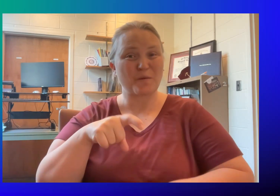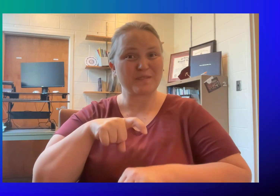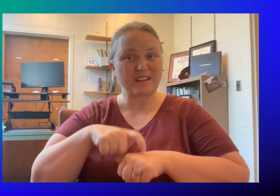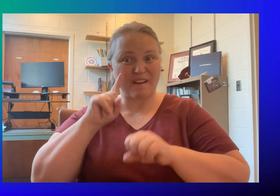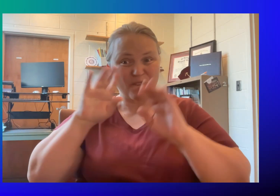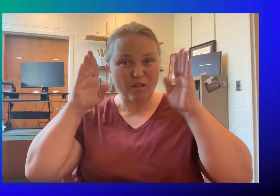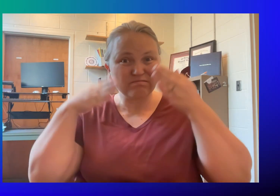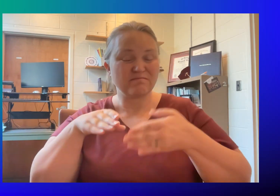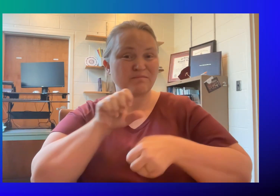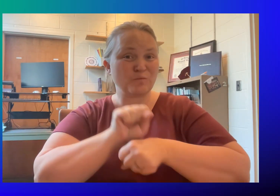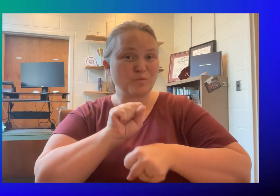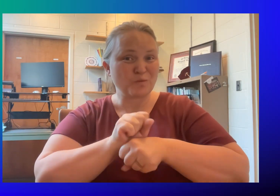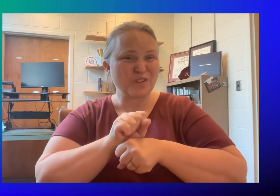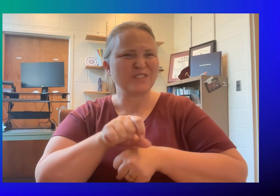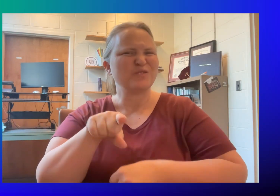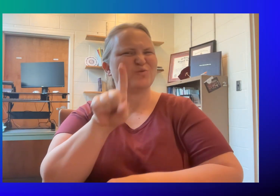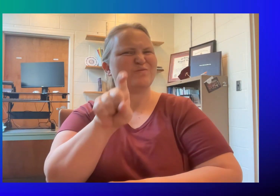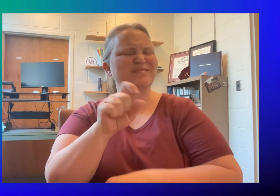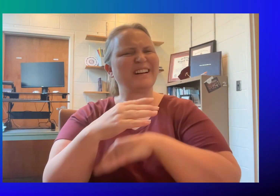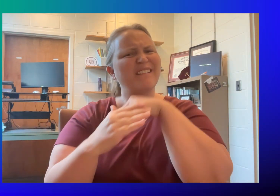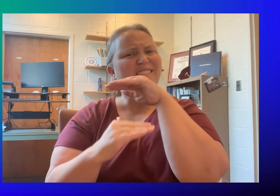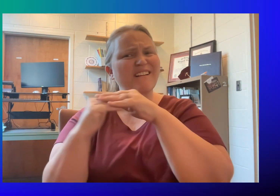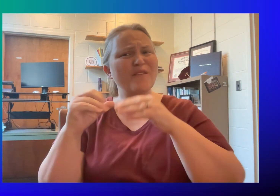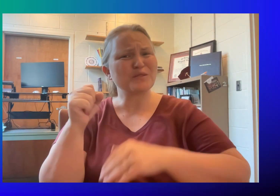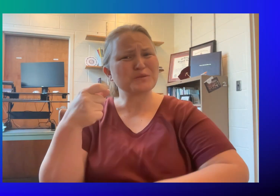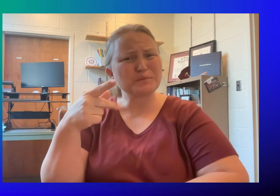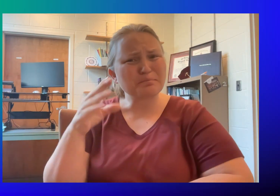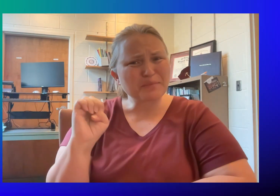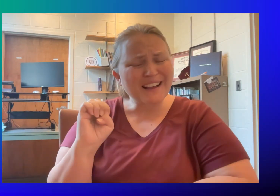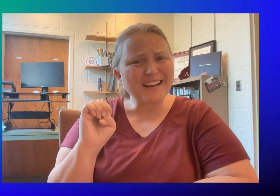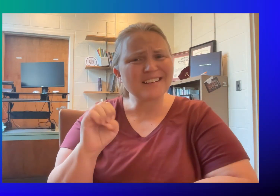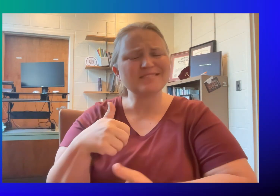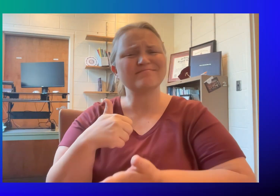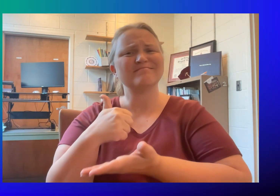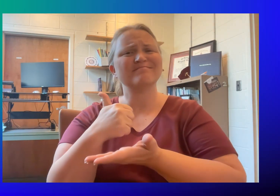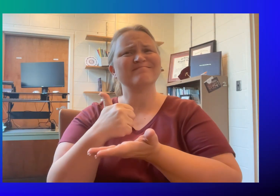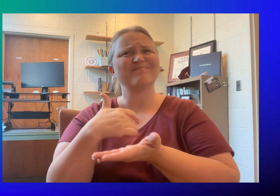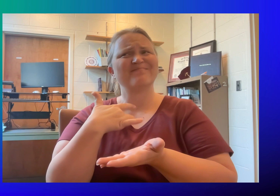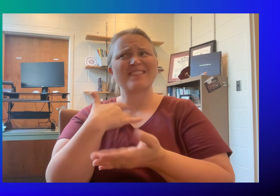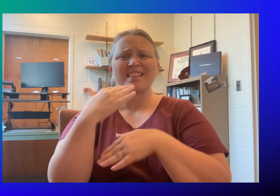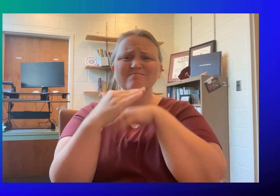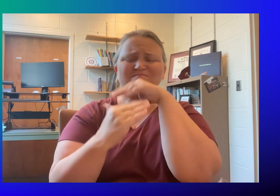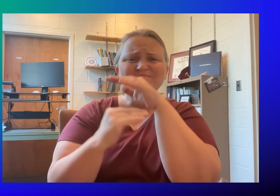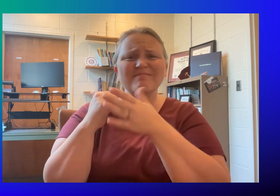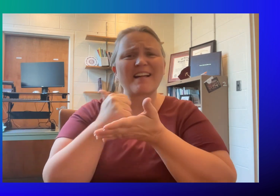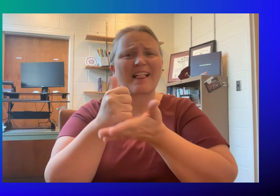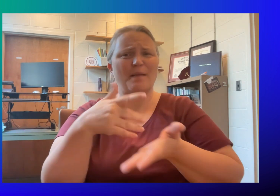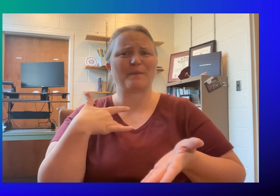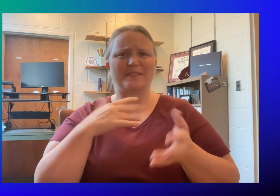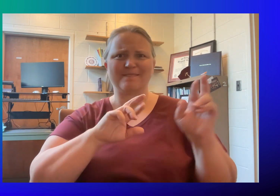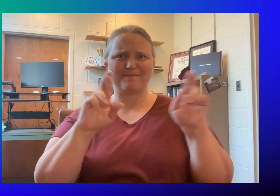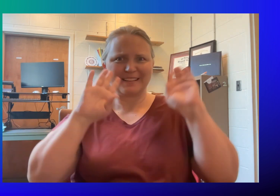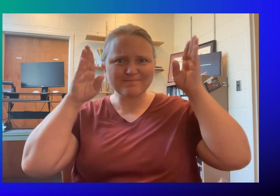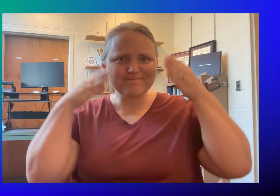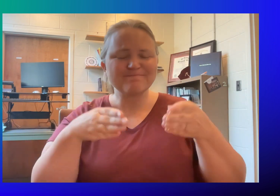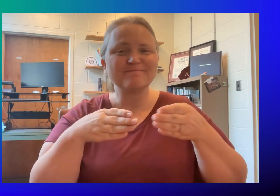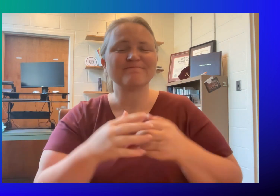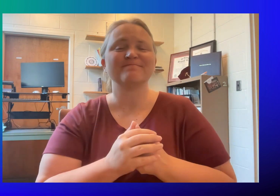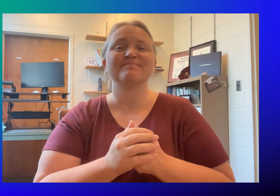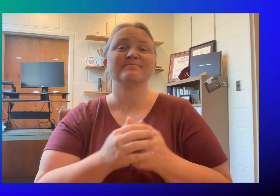When it's time to get down to work, you need a place that's comfortable and inviting and helps you be productive. That's why in today's video, we're going to talk about some tips to